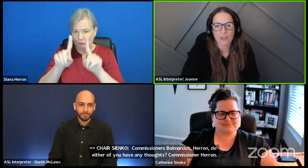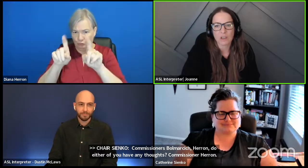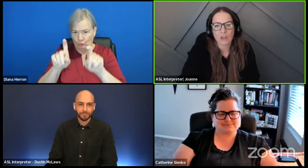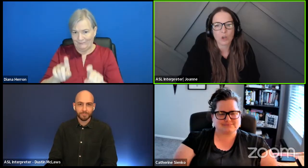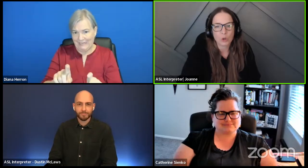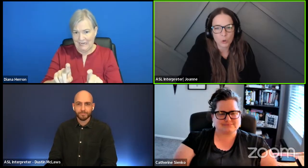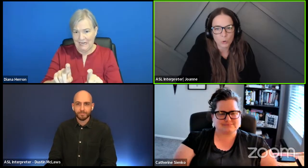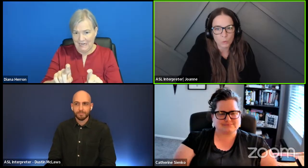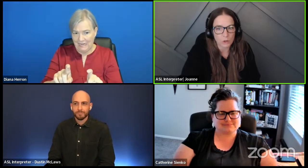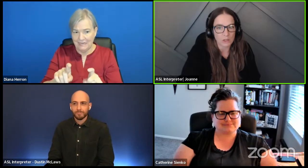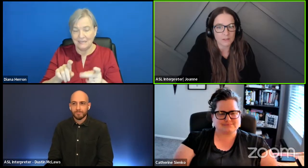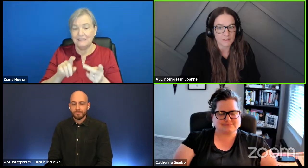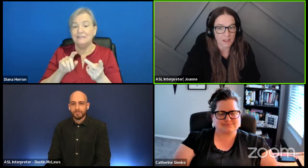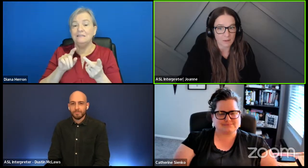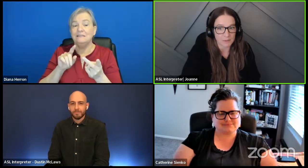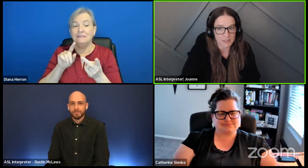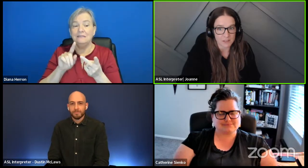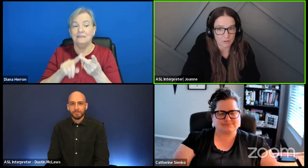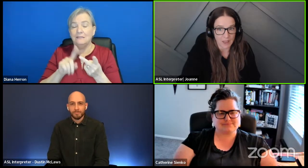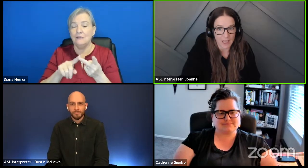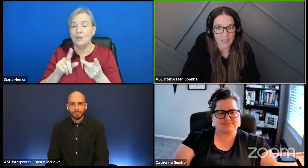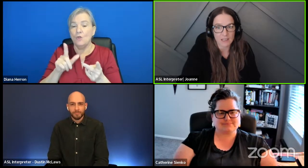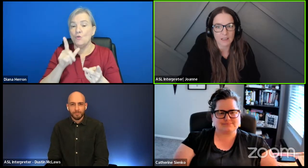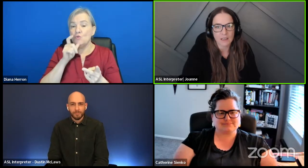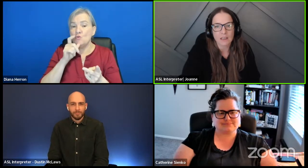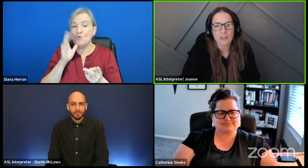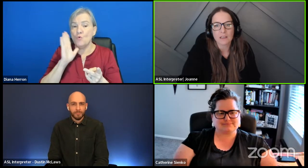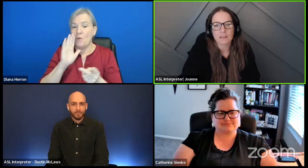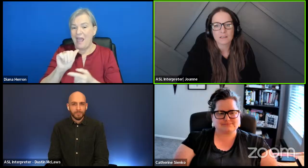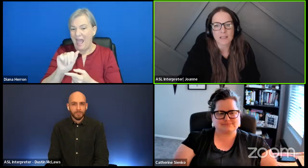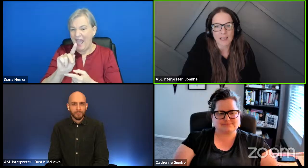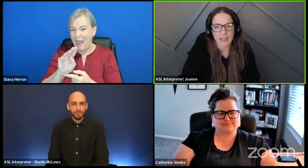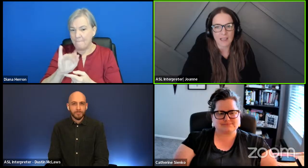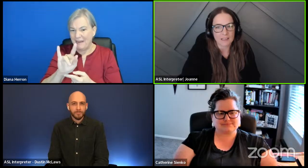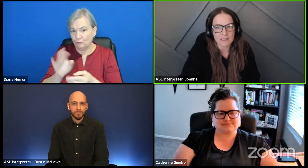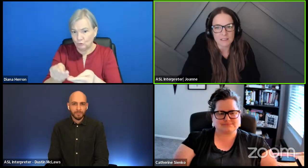is, who will develop the survey?